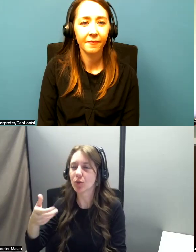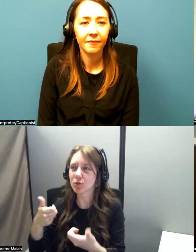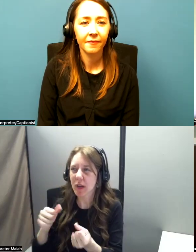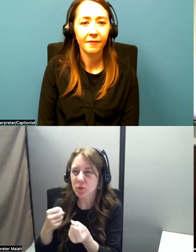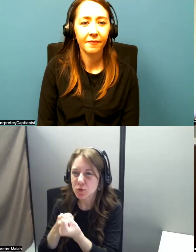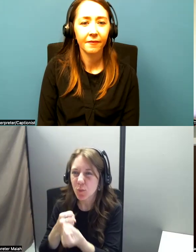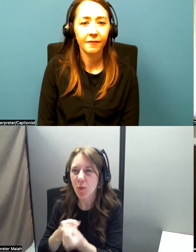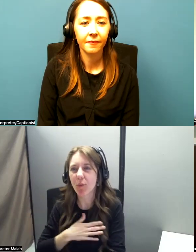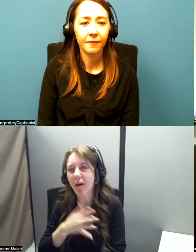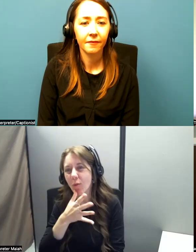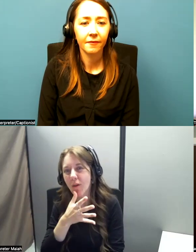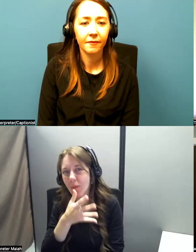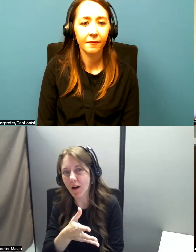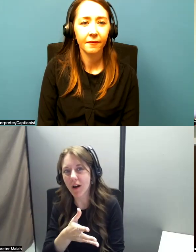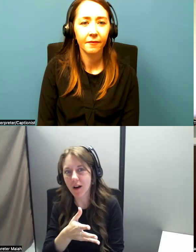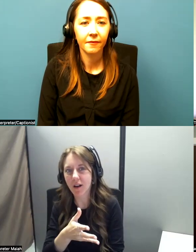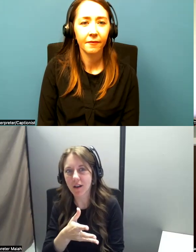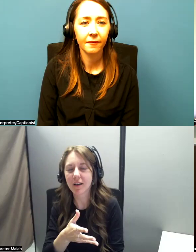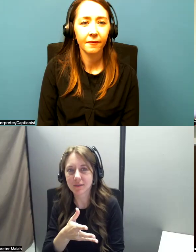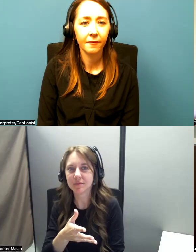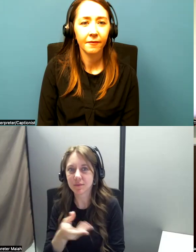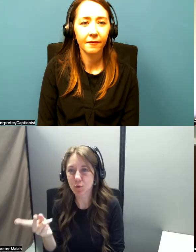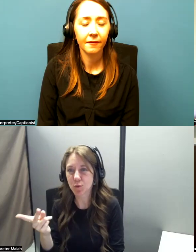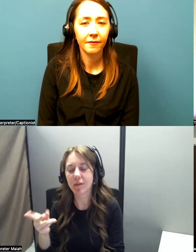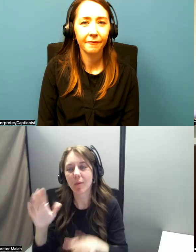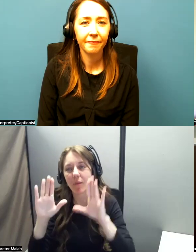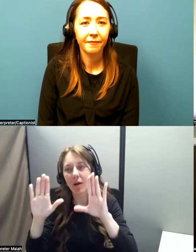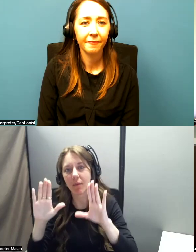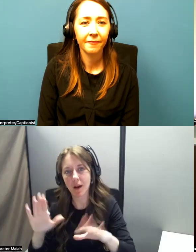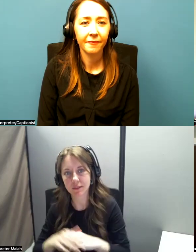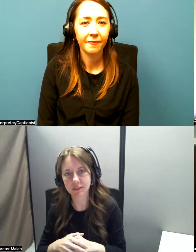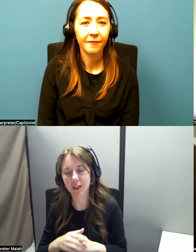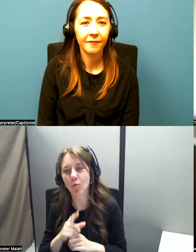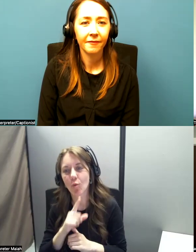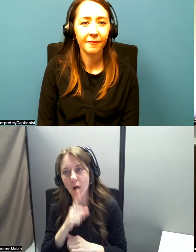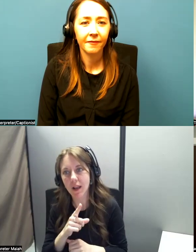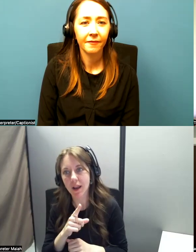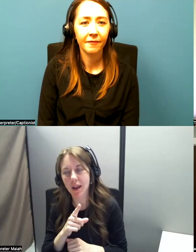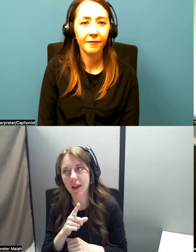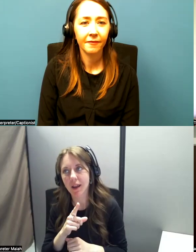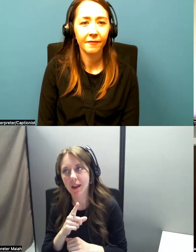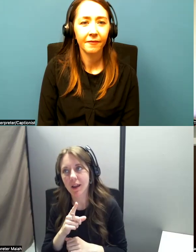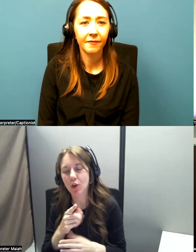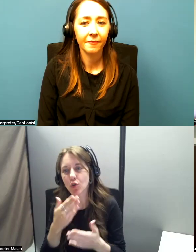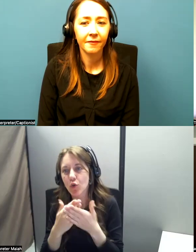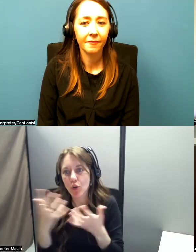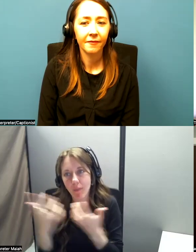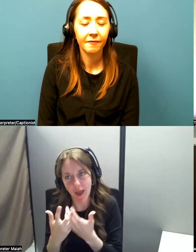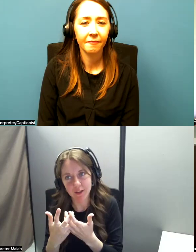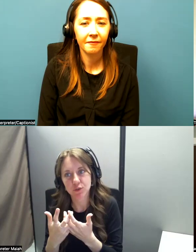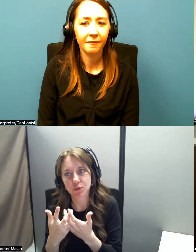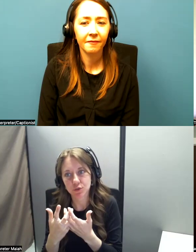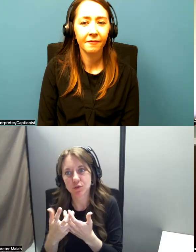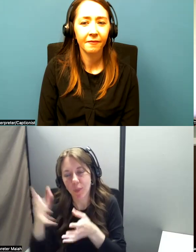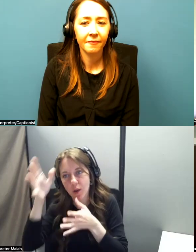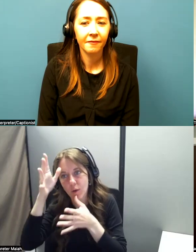my grandfather, the notebook couple, because they were like really a good match and a good match and a couple. And